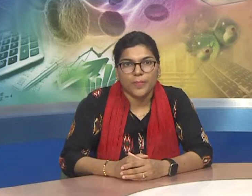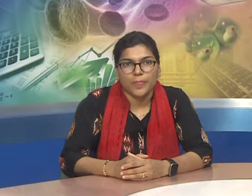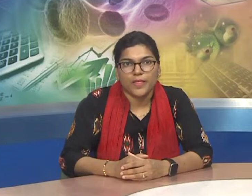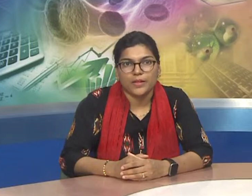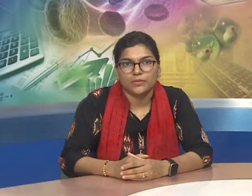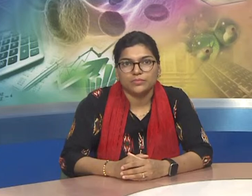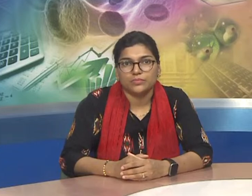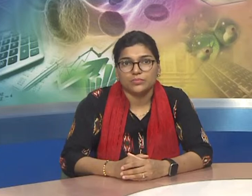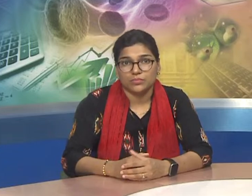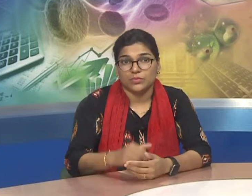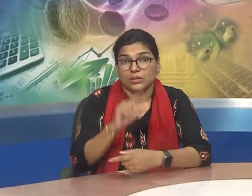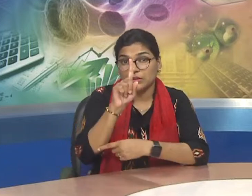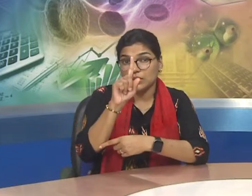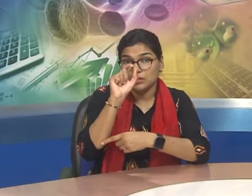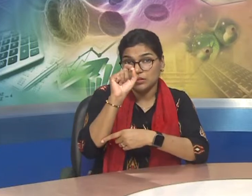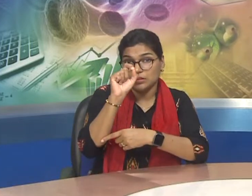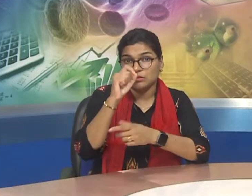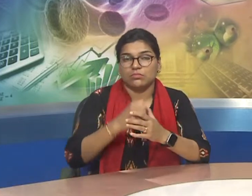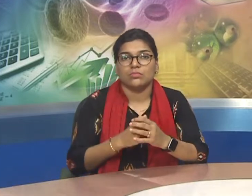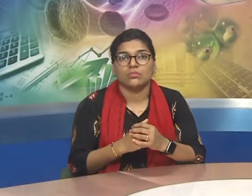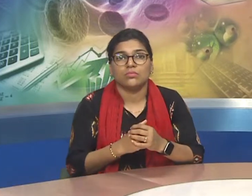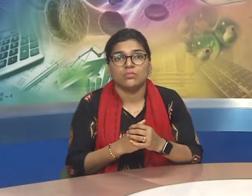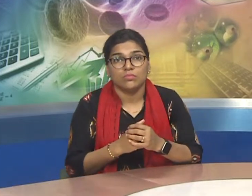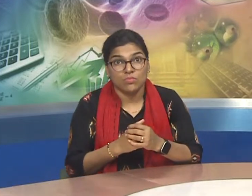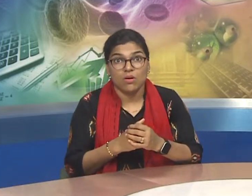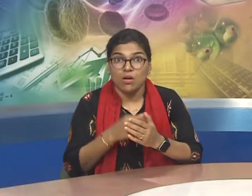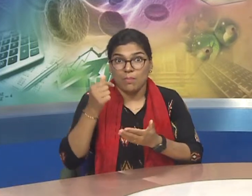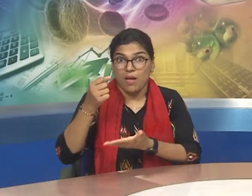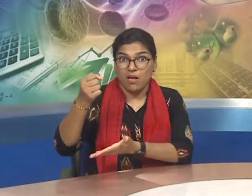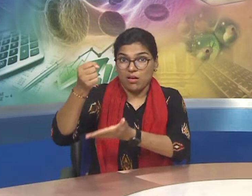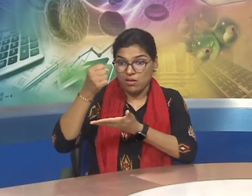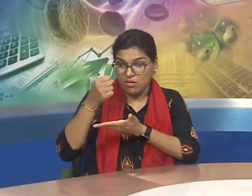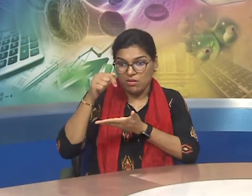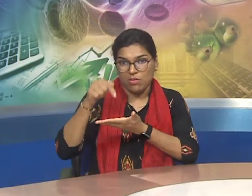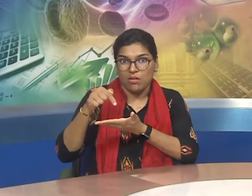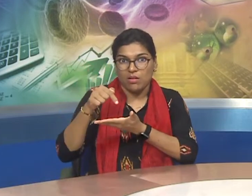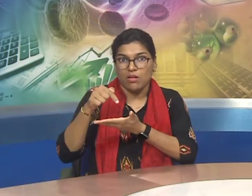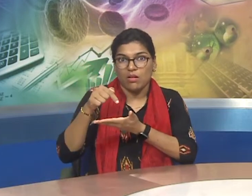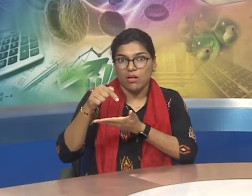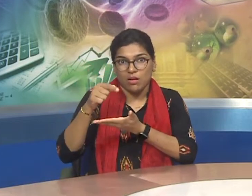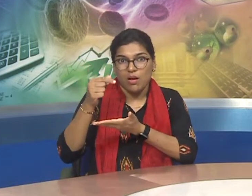system. Next point is expenditure out of allocated funds.